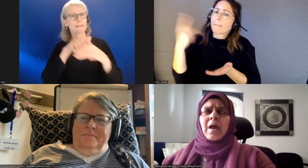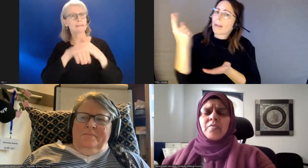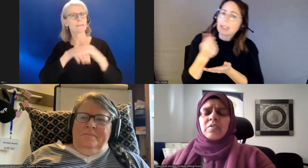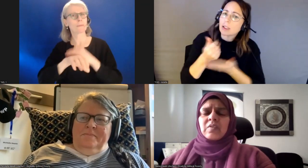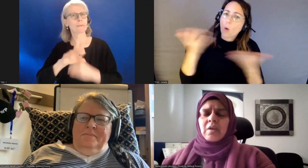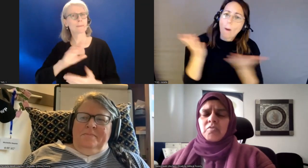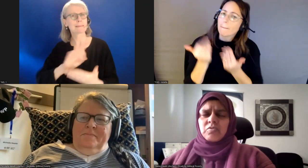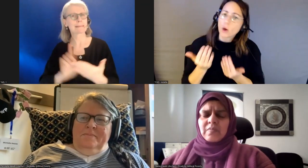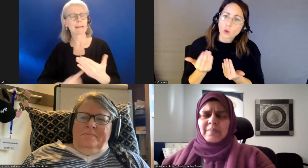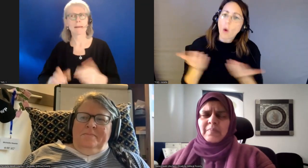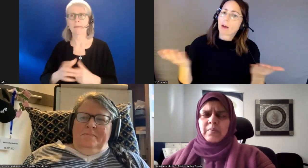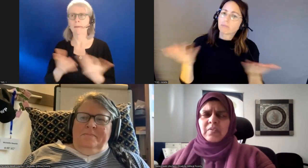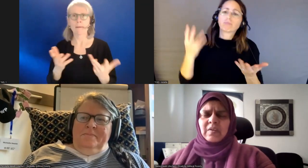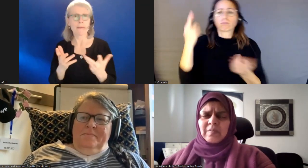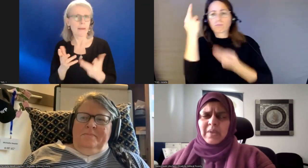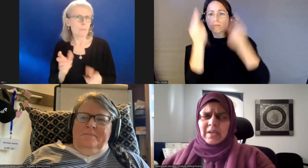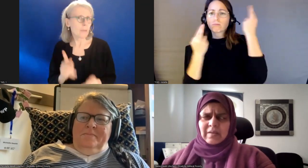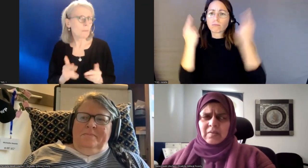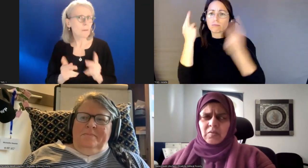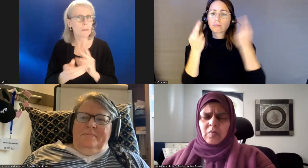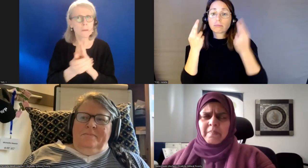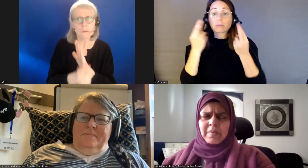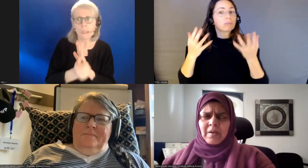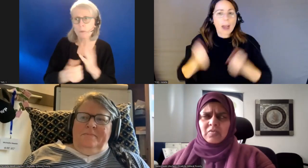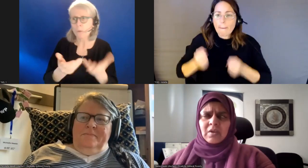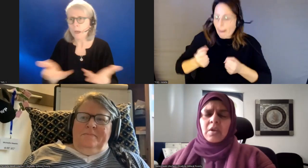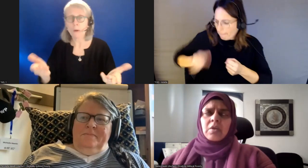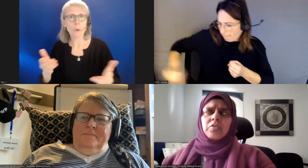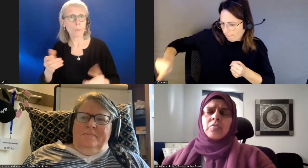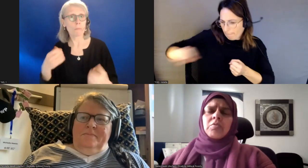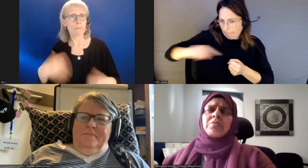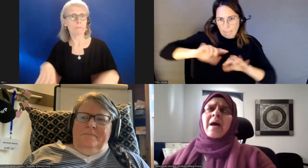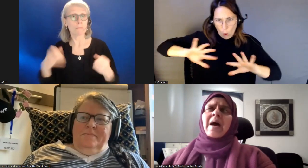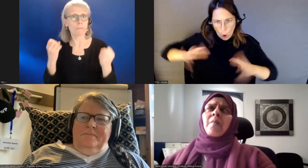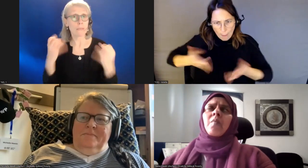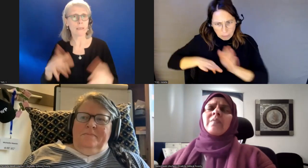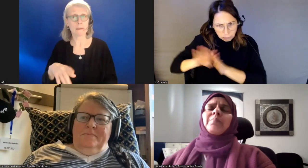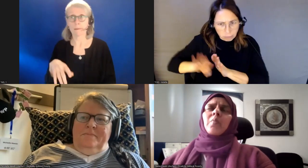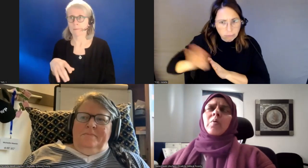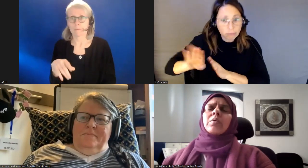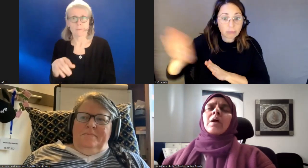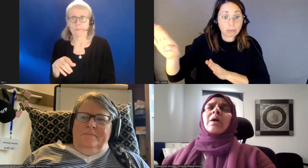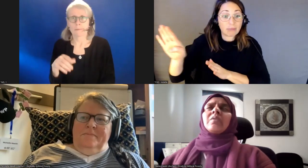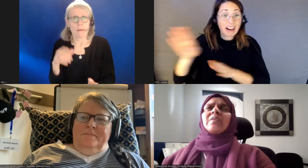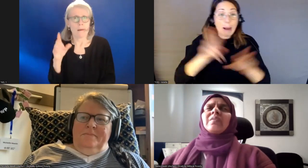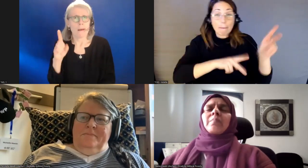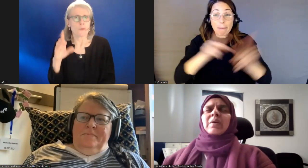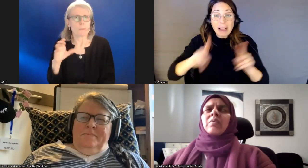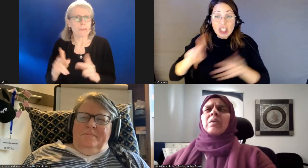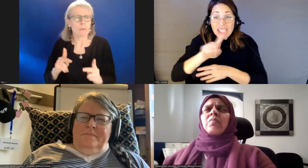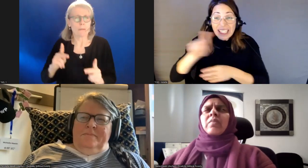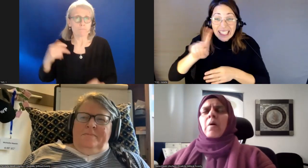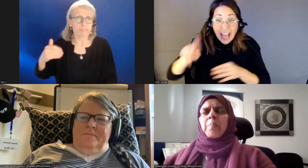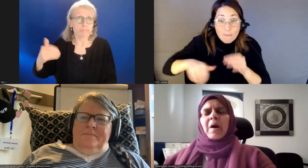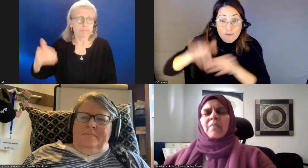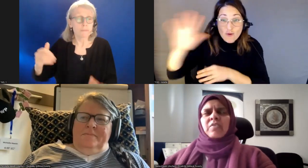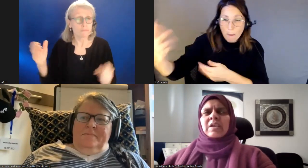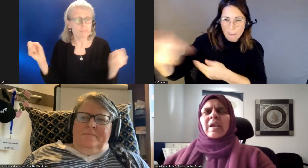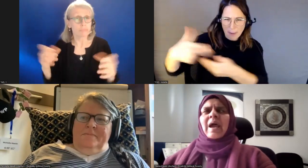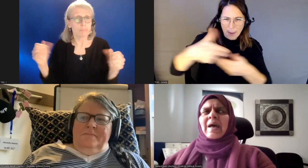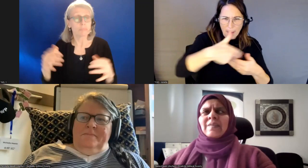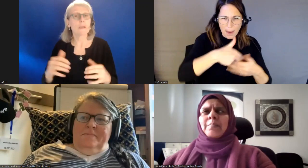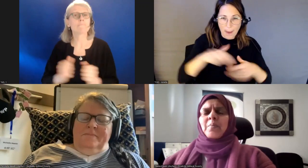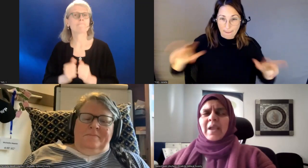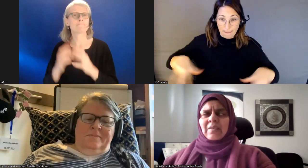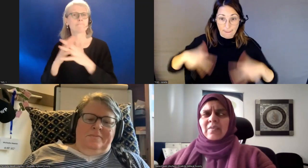up, and hundreds of people participated in those webinars. Through that was born Disability Without